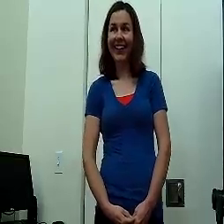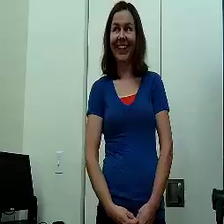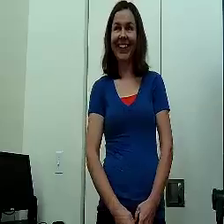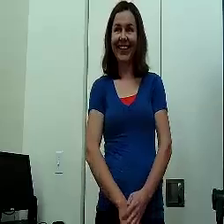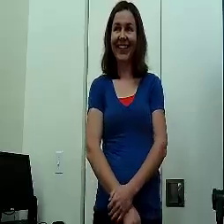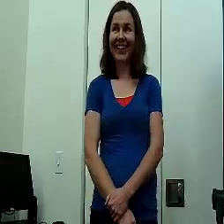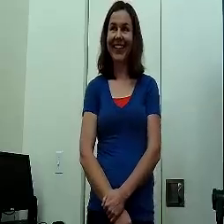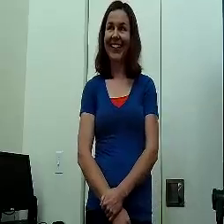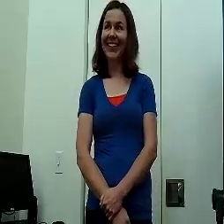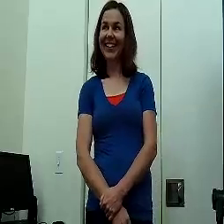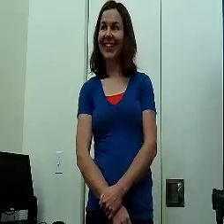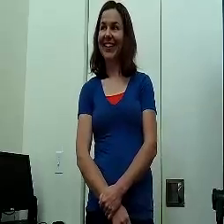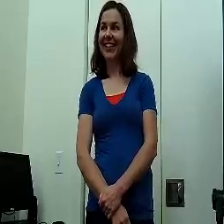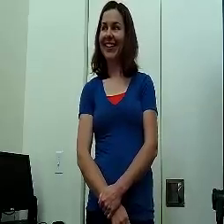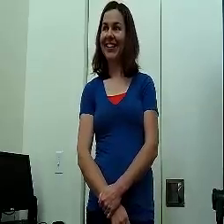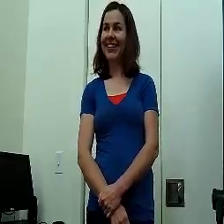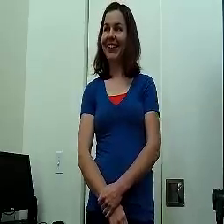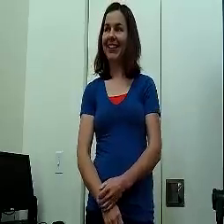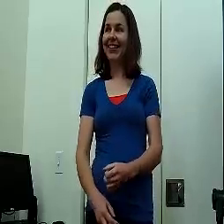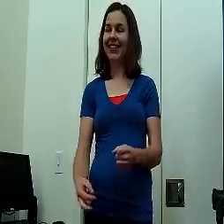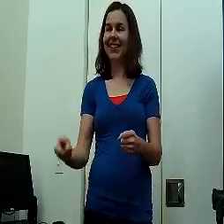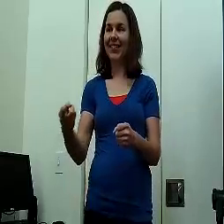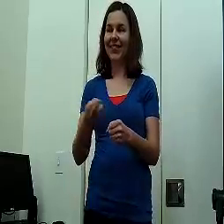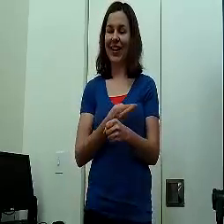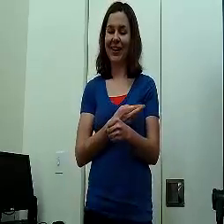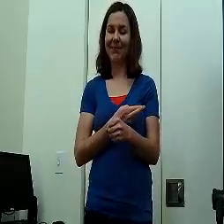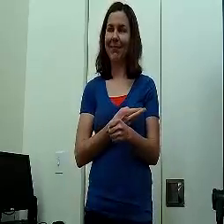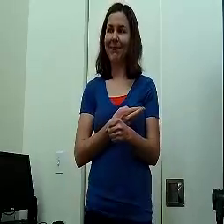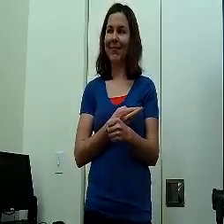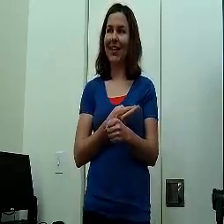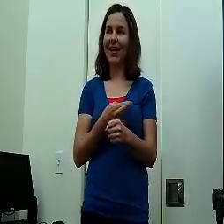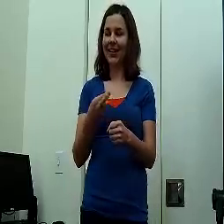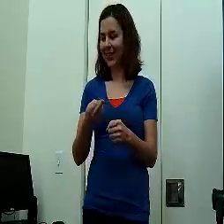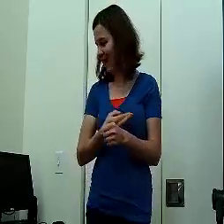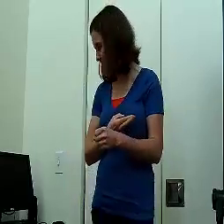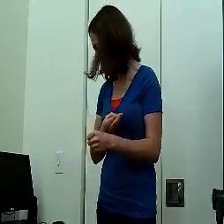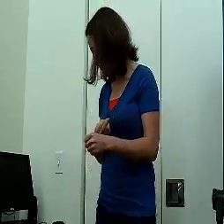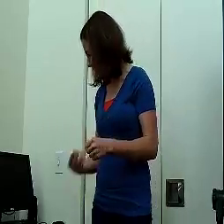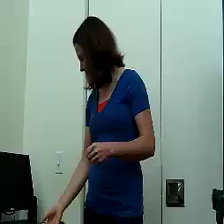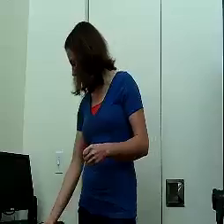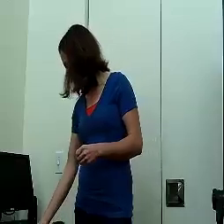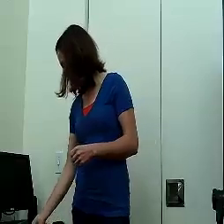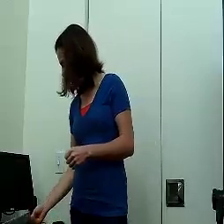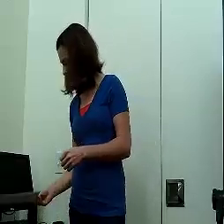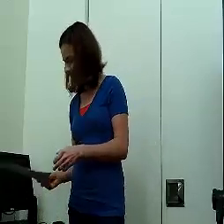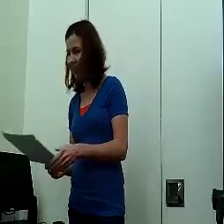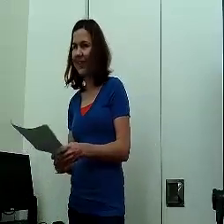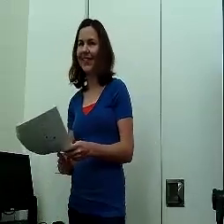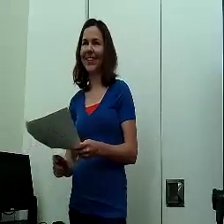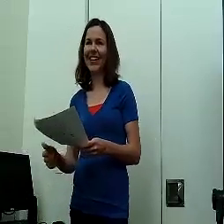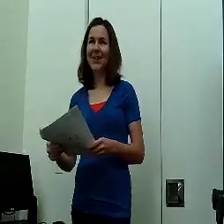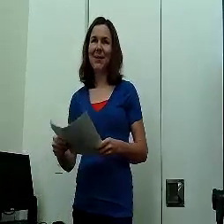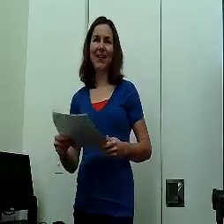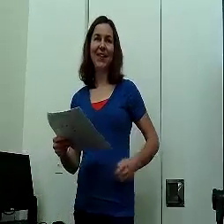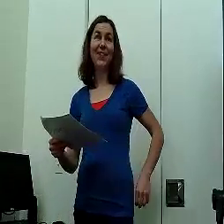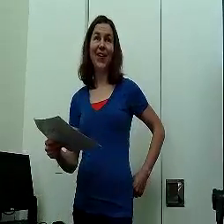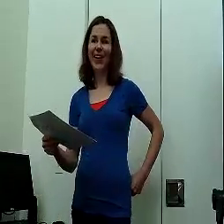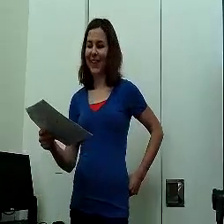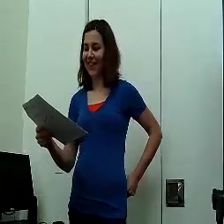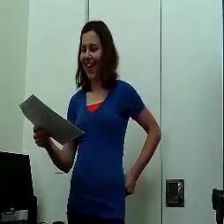accent. Oh, is it? Right. Yeah, right. Full. Apparently full and